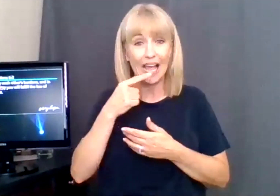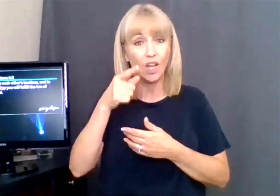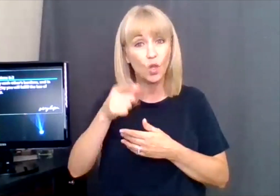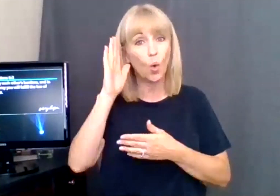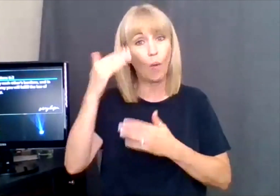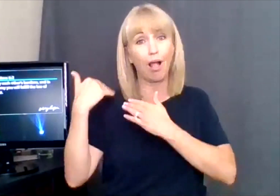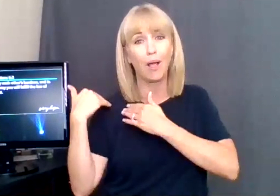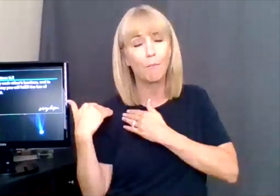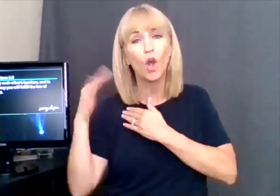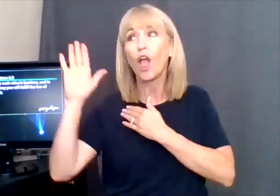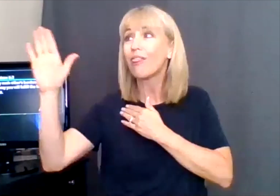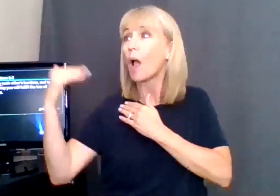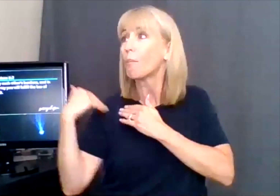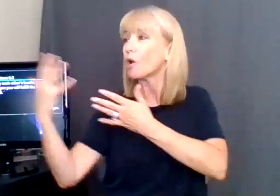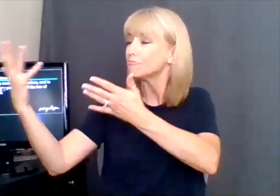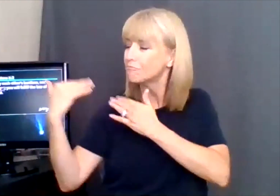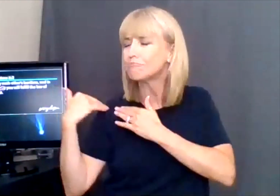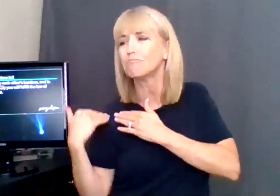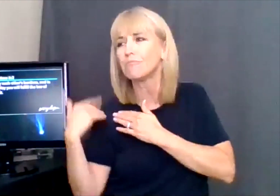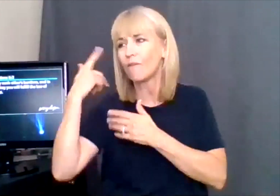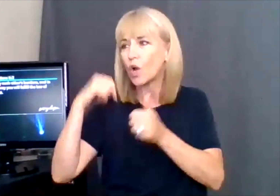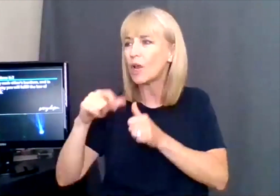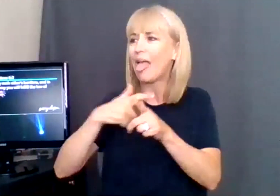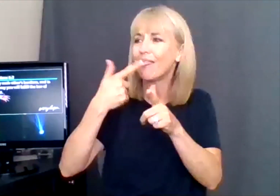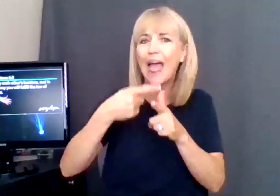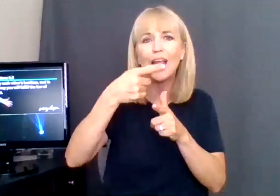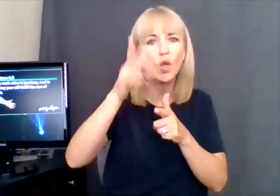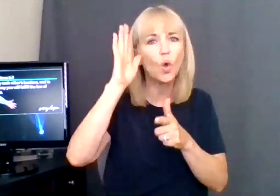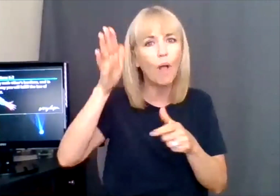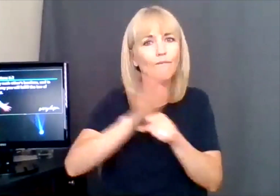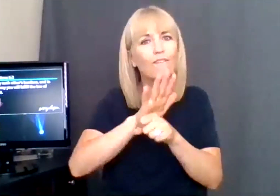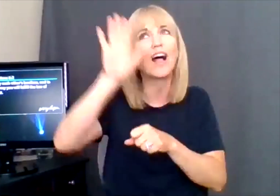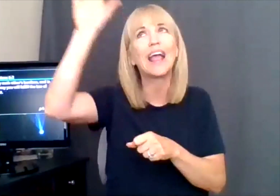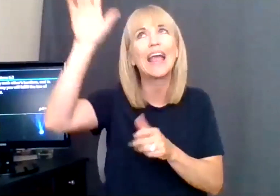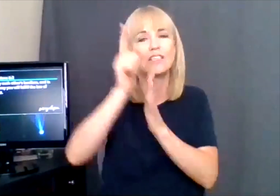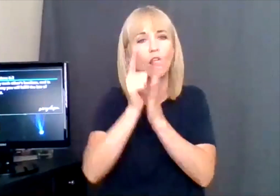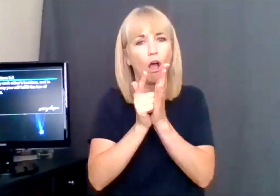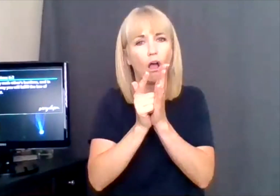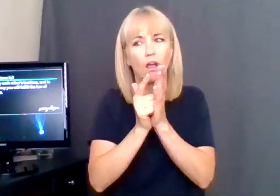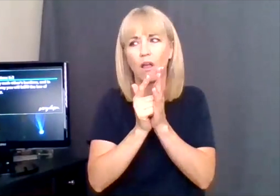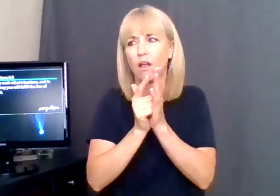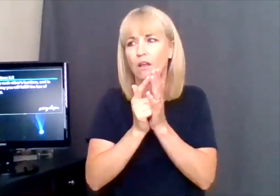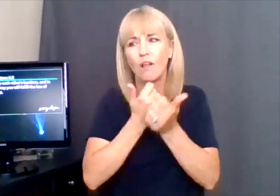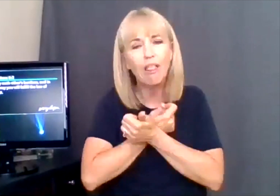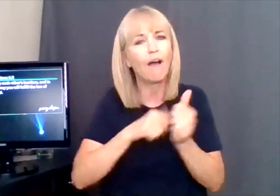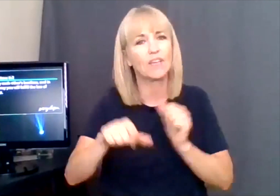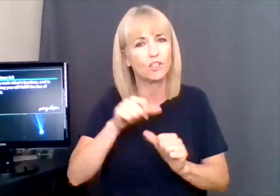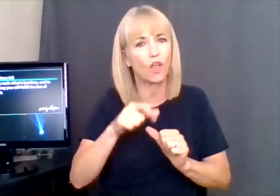Then you'll fulfill the law of Christ, the law of Jesus, to love one another. How do we love each other? We carry one another's